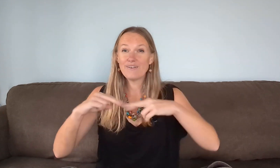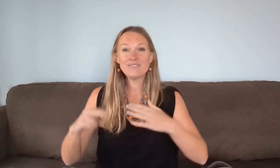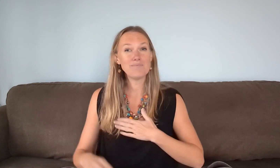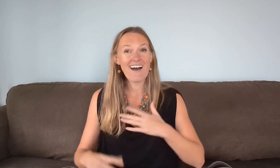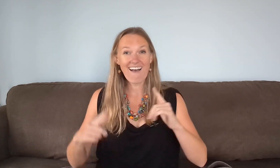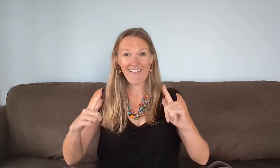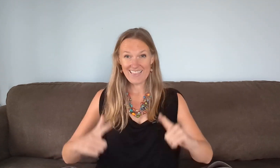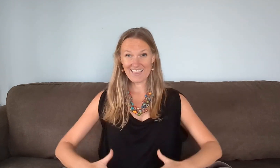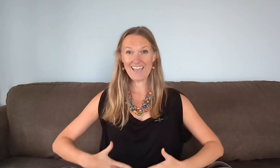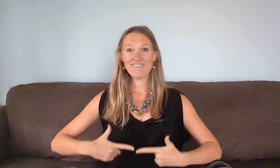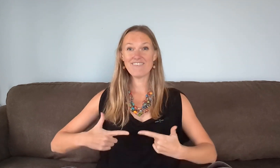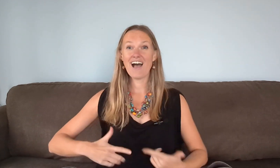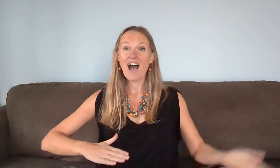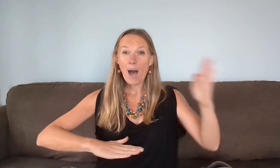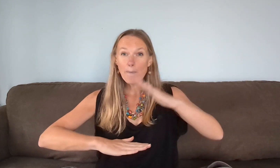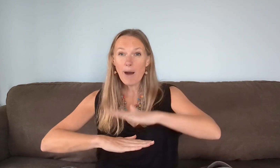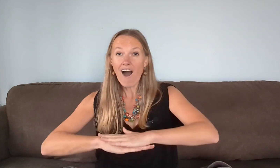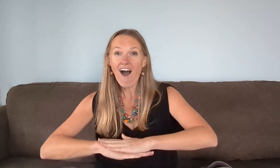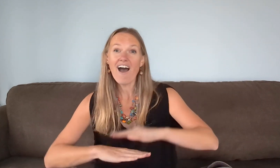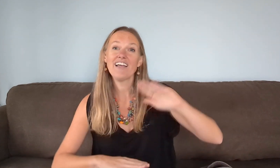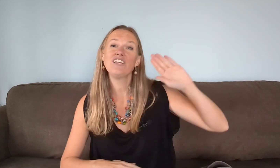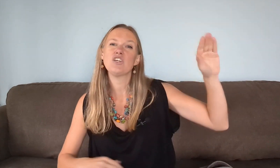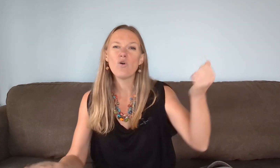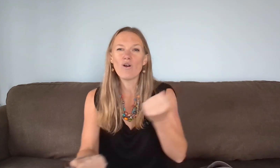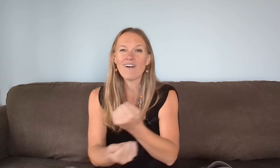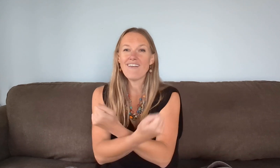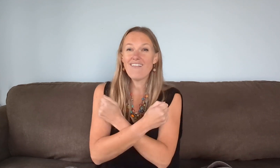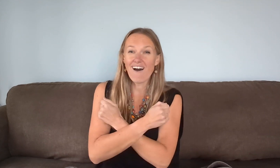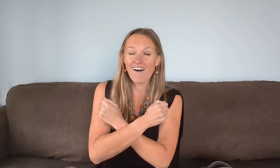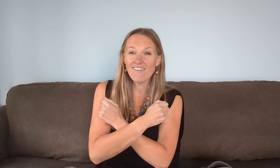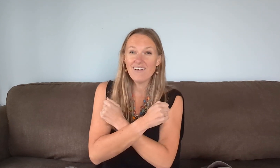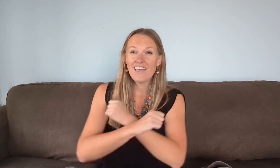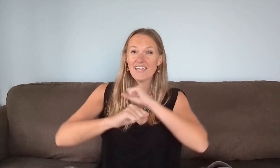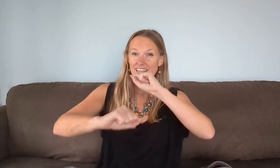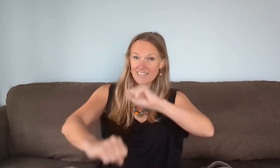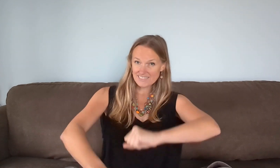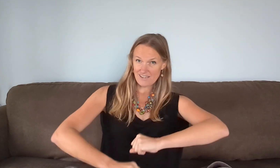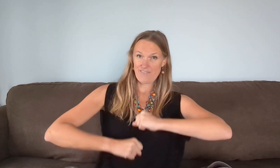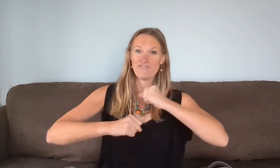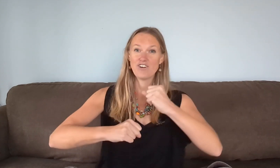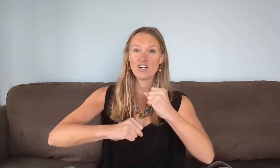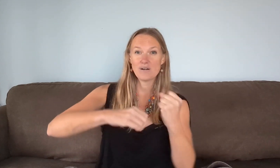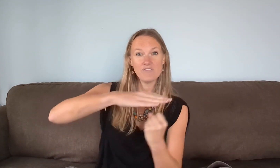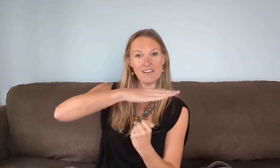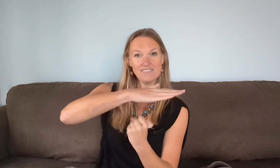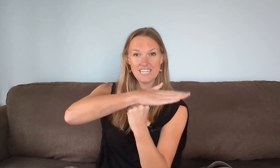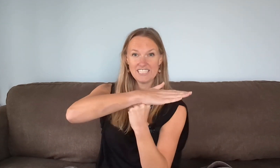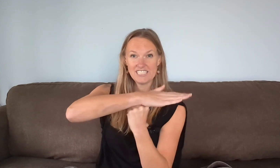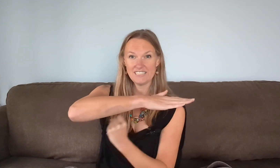build my life upon your love. It is a firm foundation.